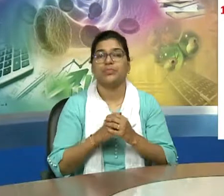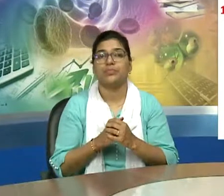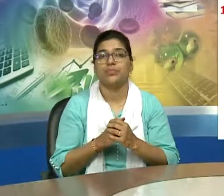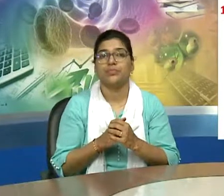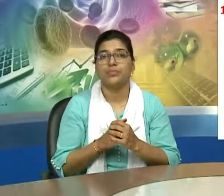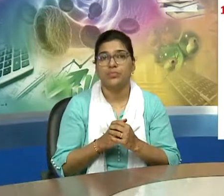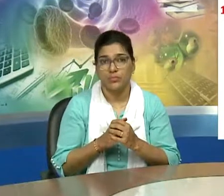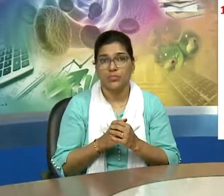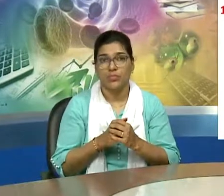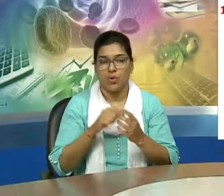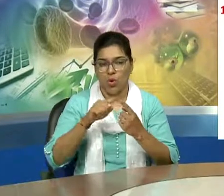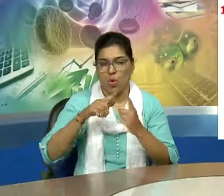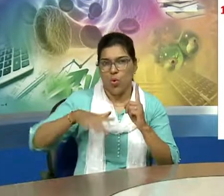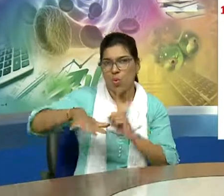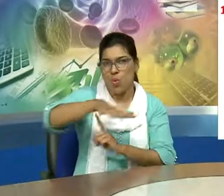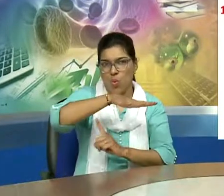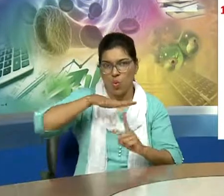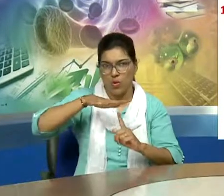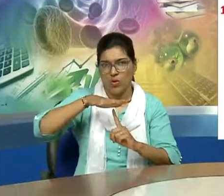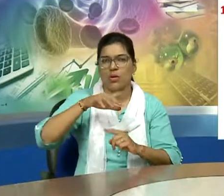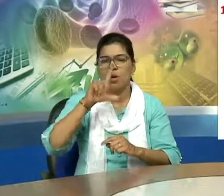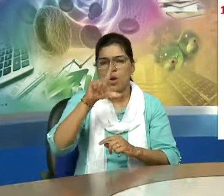This is connected with the previous slide.